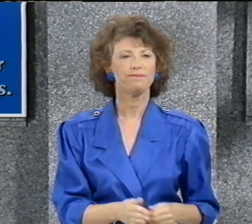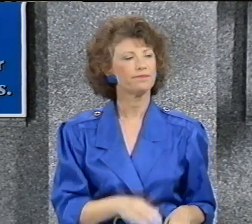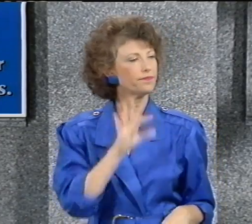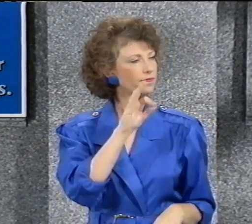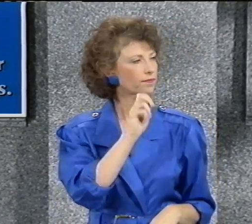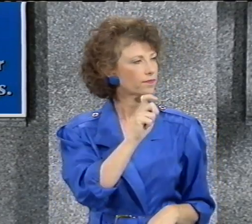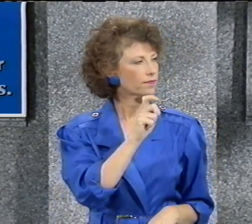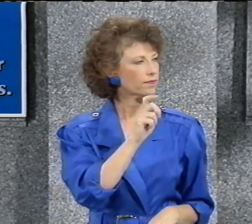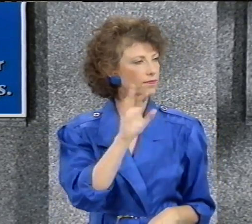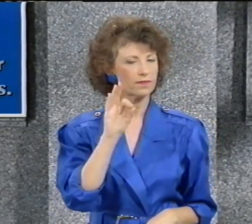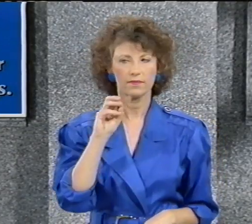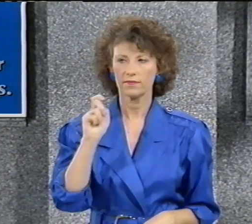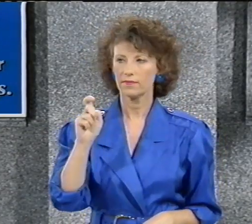Let's see. Tell me what this is.